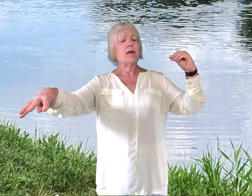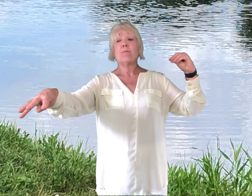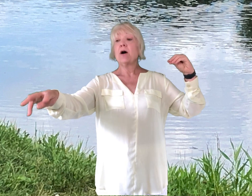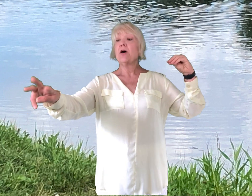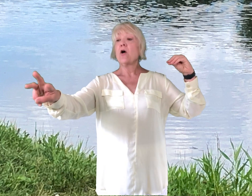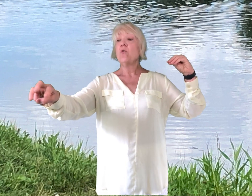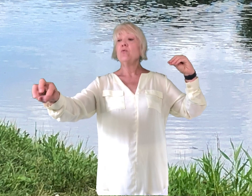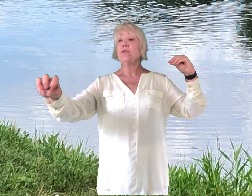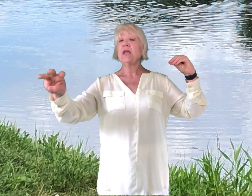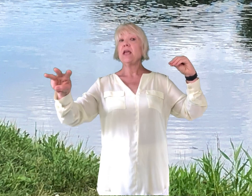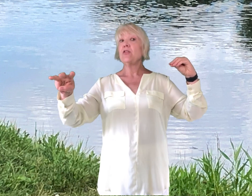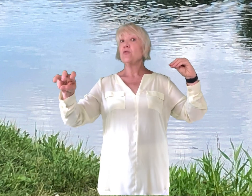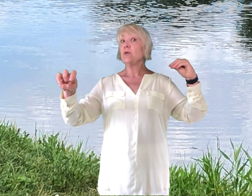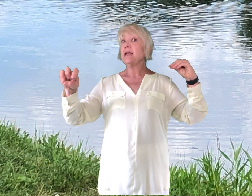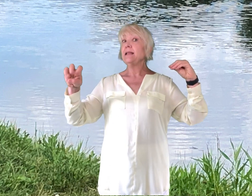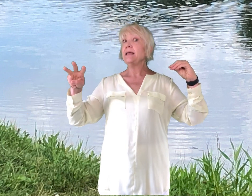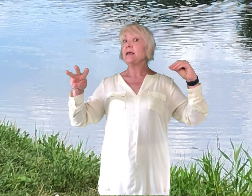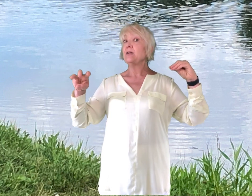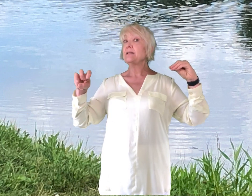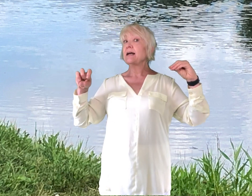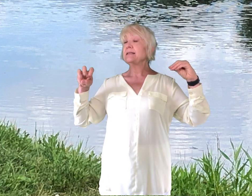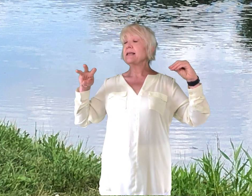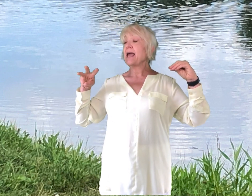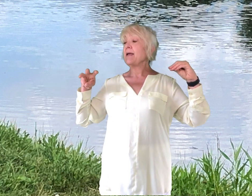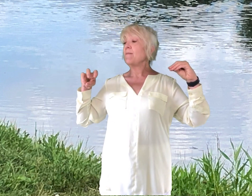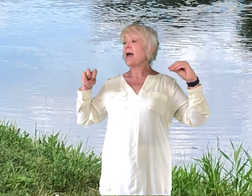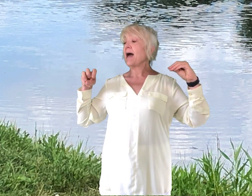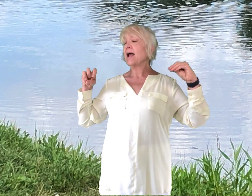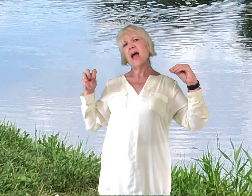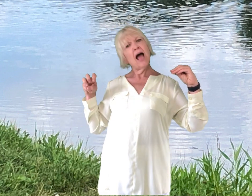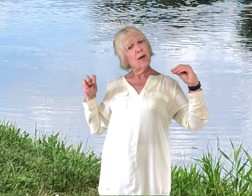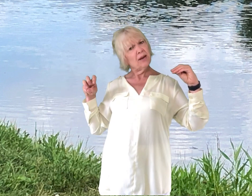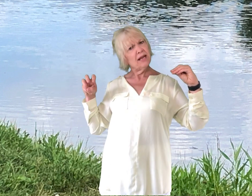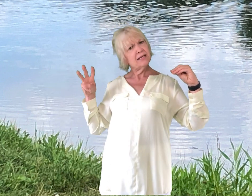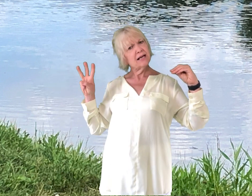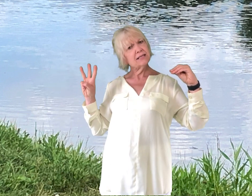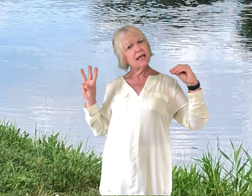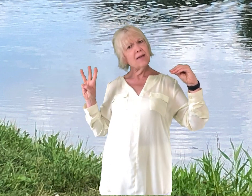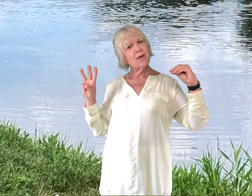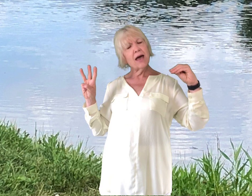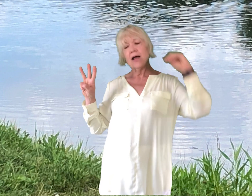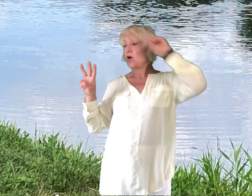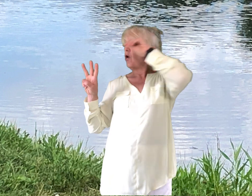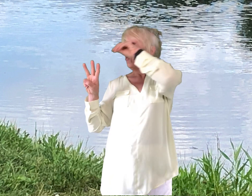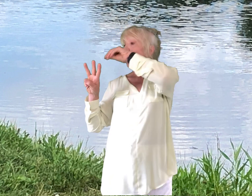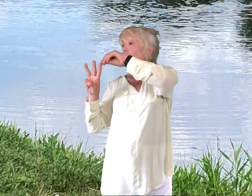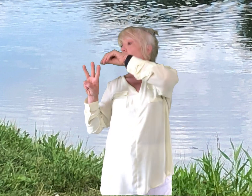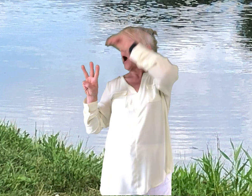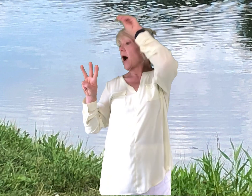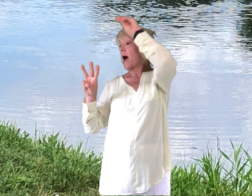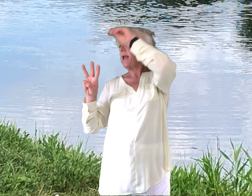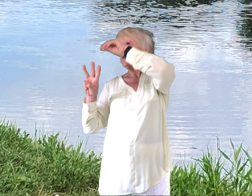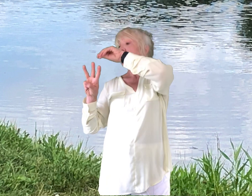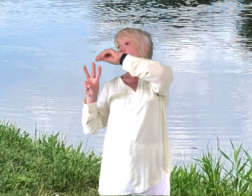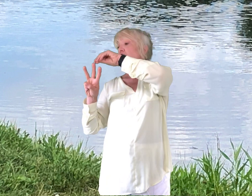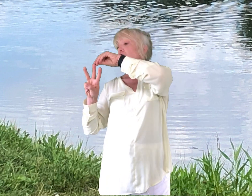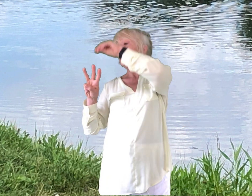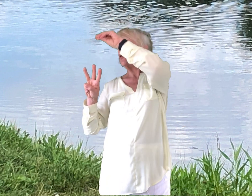only three little ducks came back. How many ducks came back? One, two,